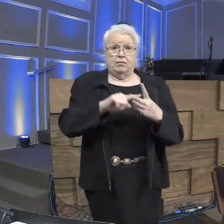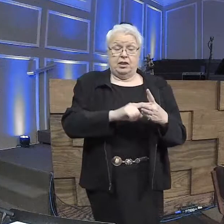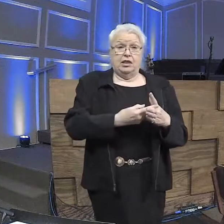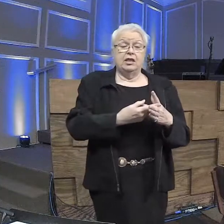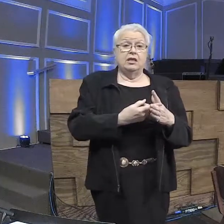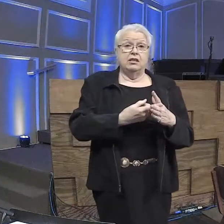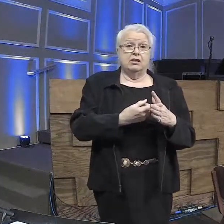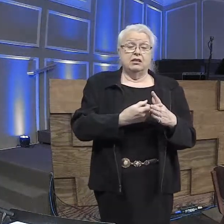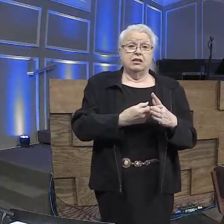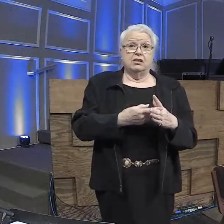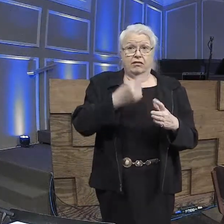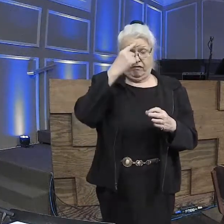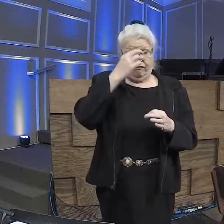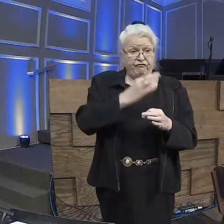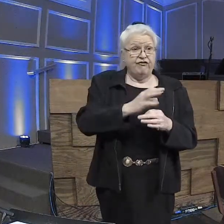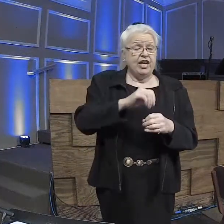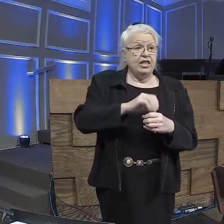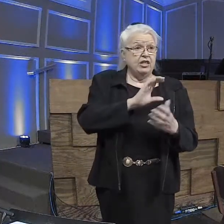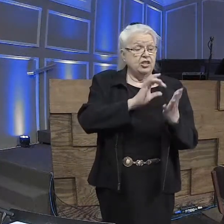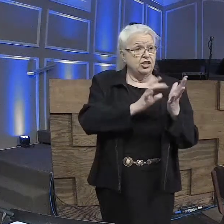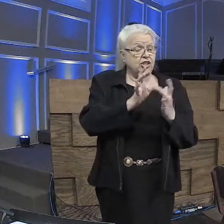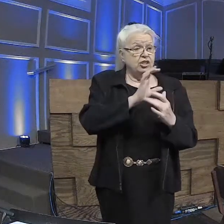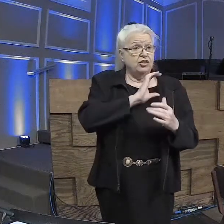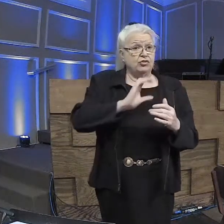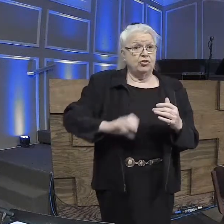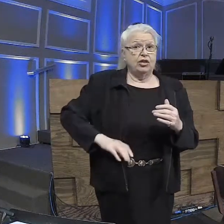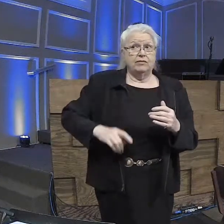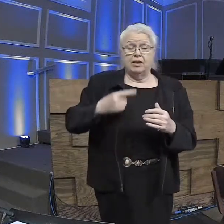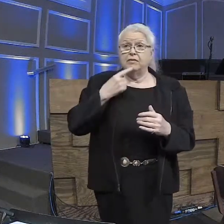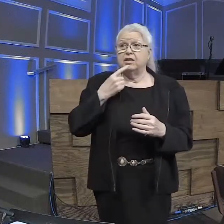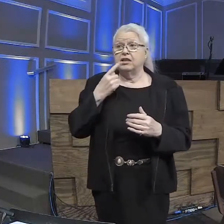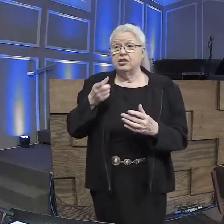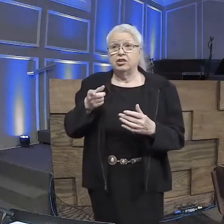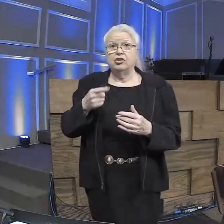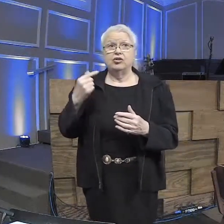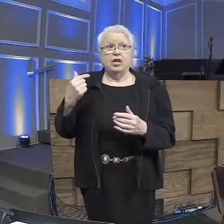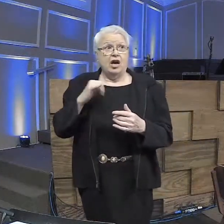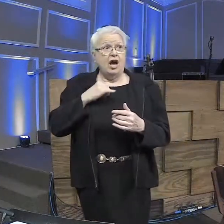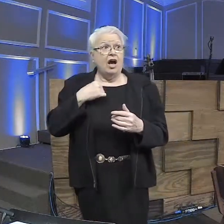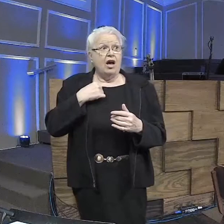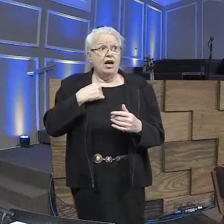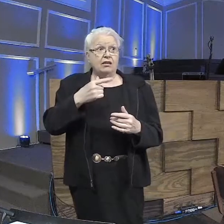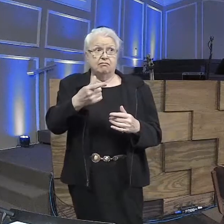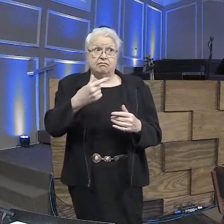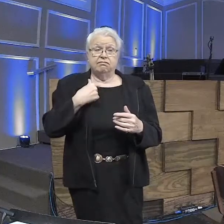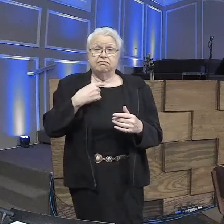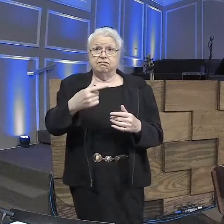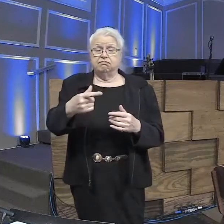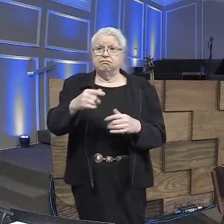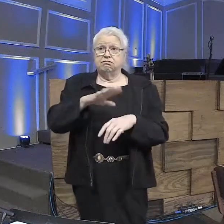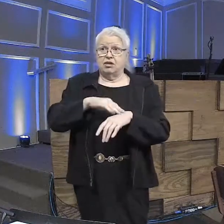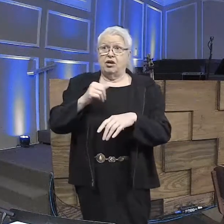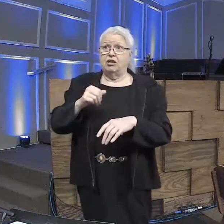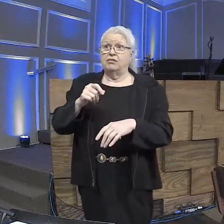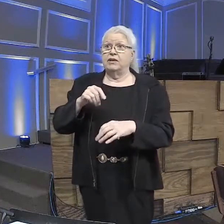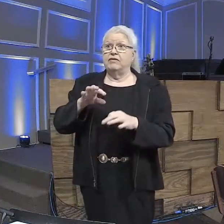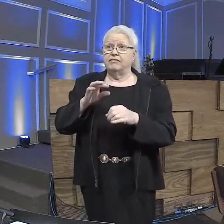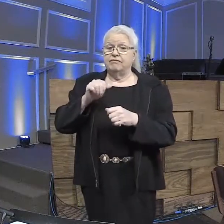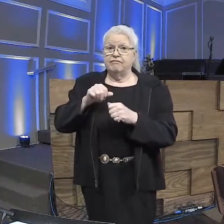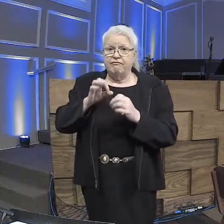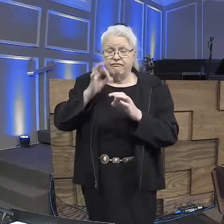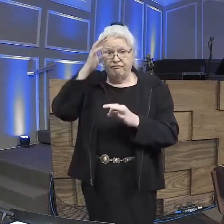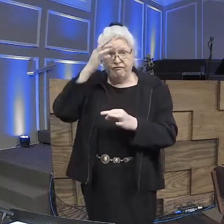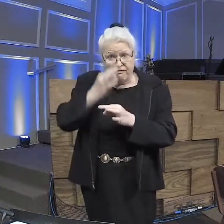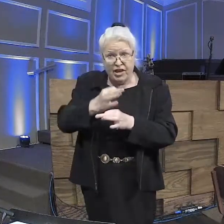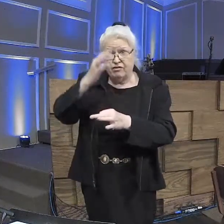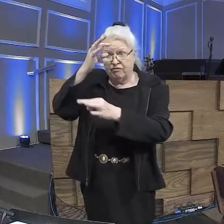repentance and faith in Jesus Christ. We've talked about that. But I'm telling you, you and I are called to be found faithful. First, the